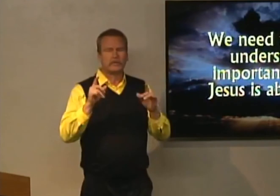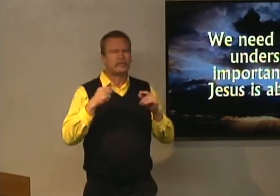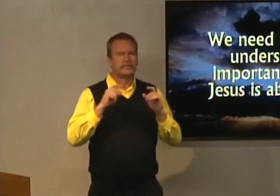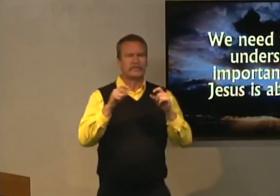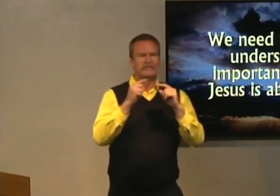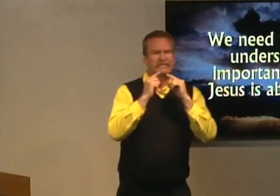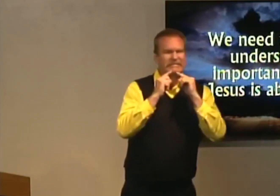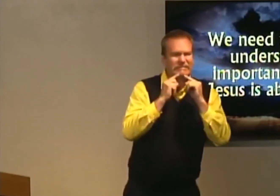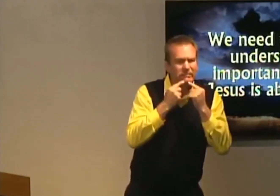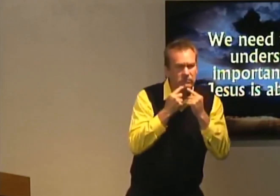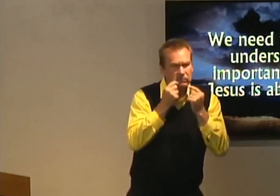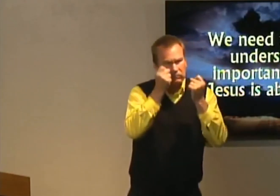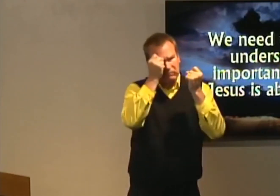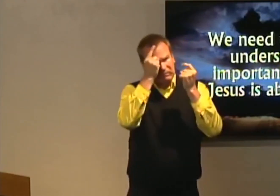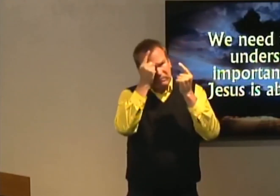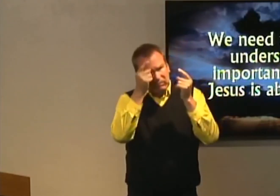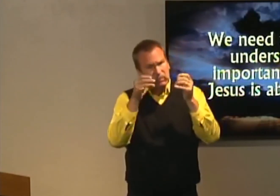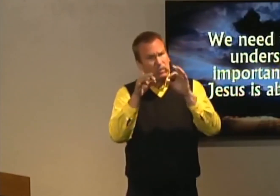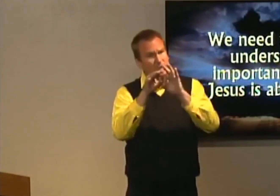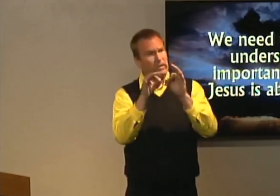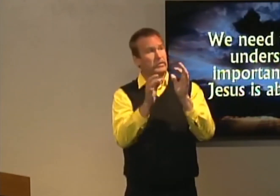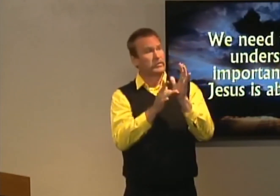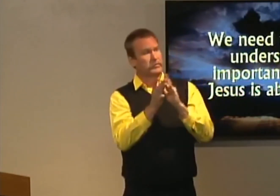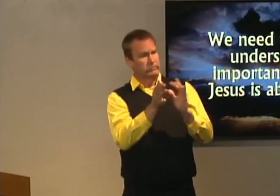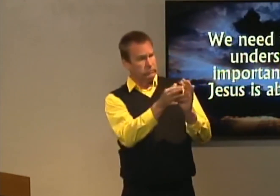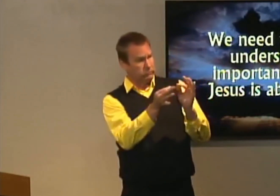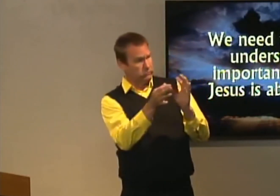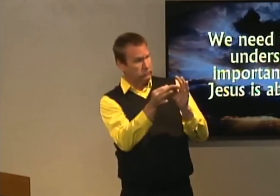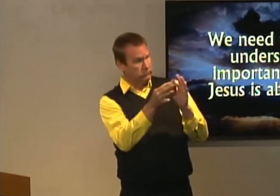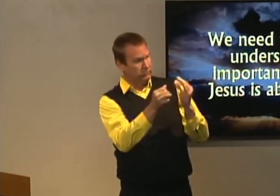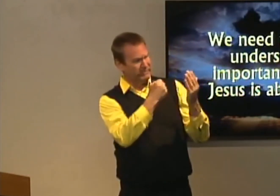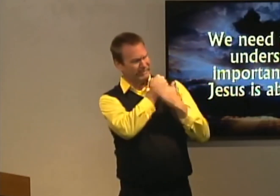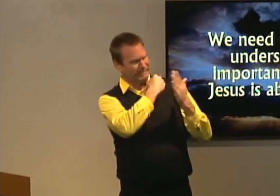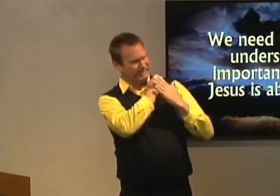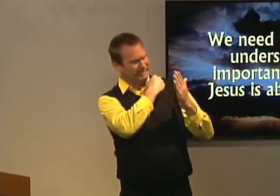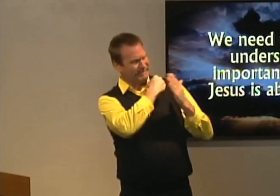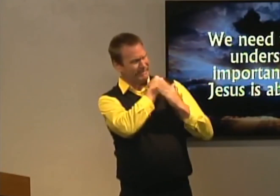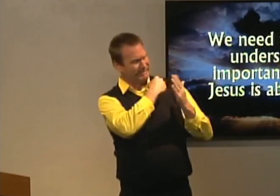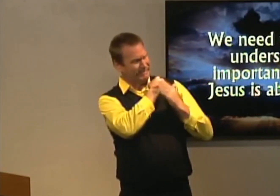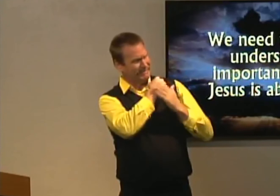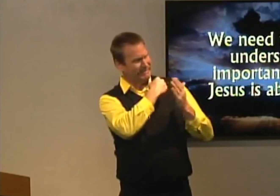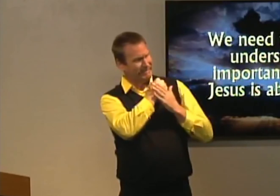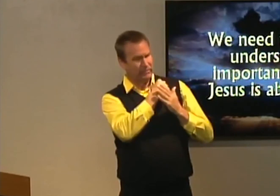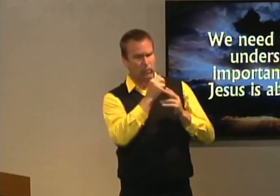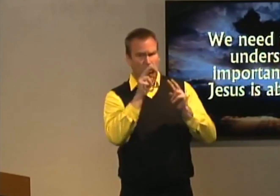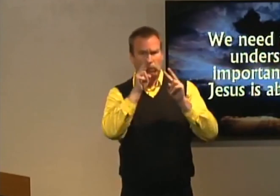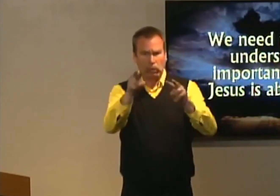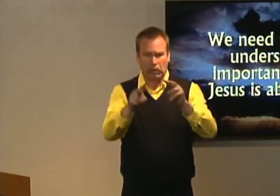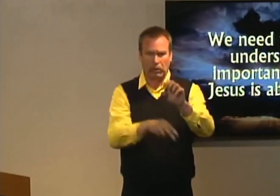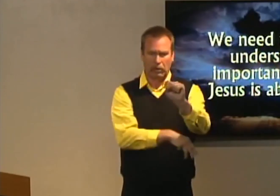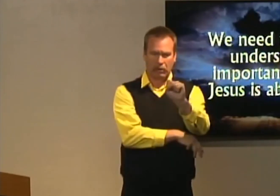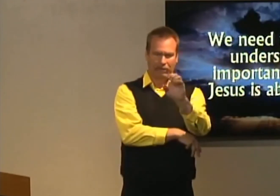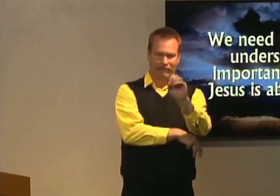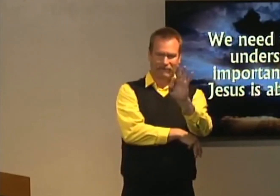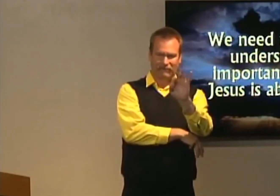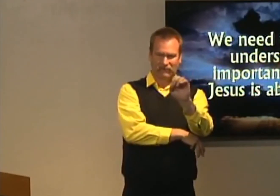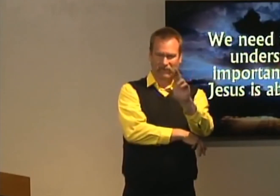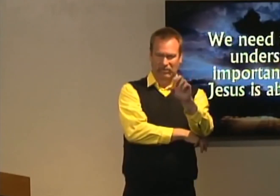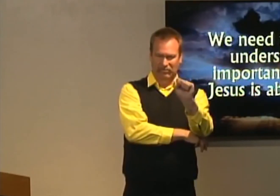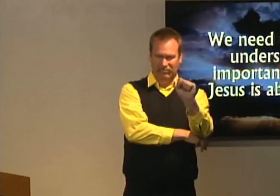It's important that we need to seriously understand of what Jesus is saying to us, how he's warning us, how